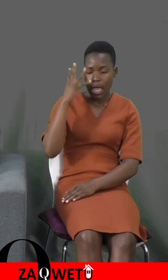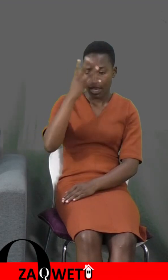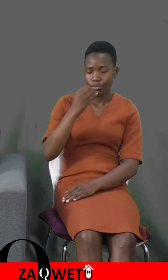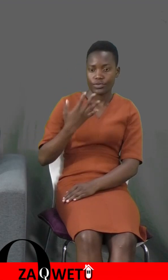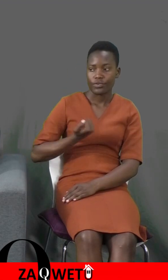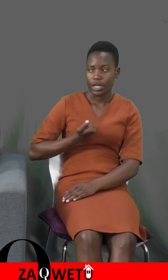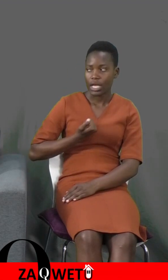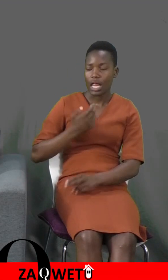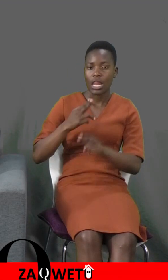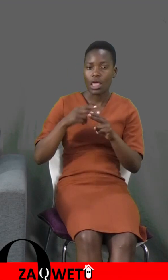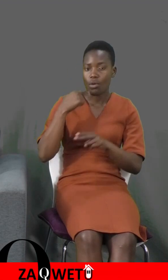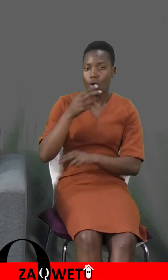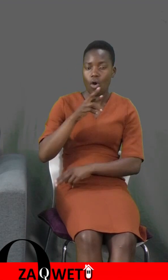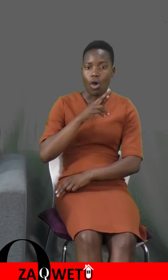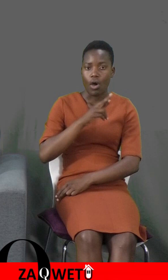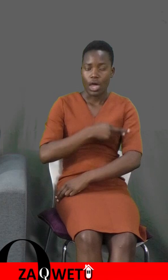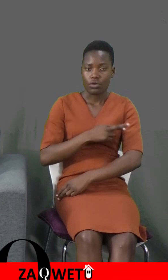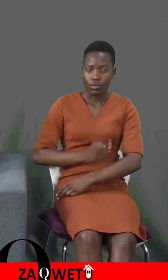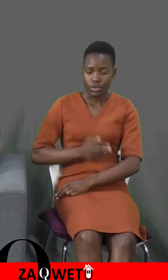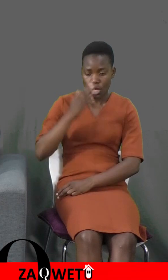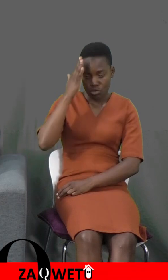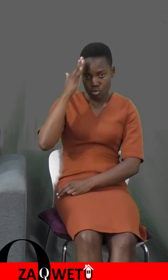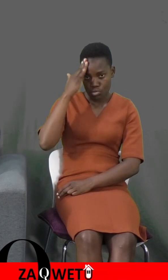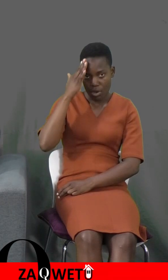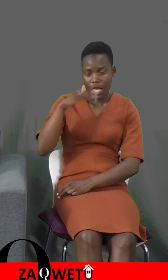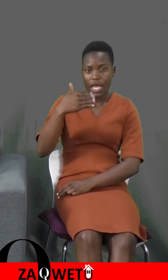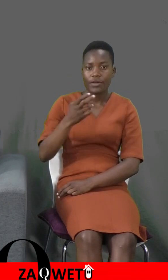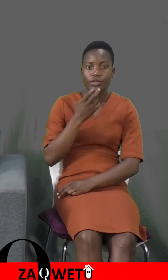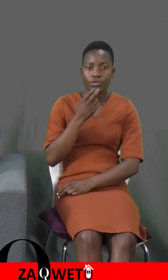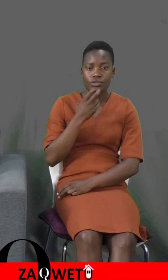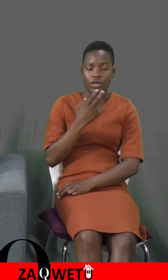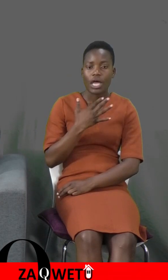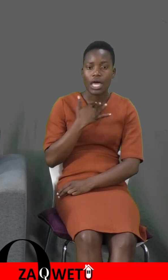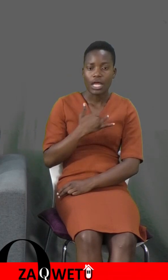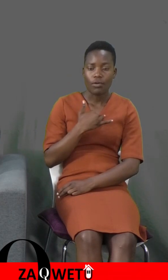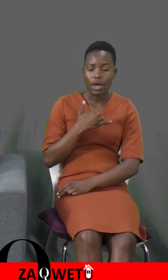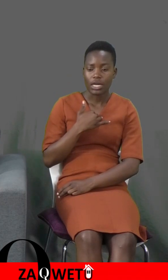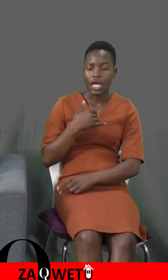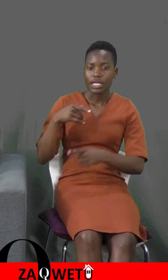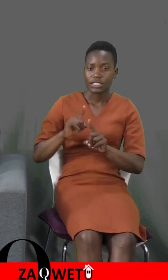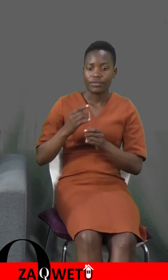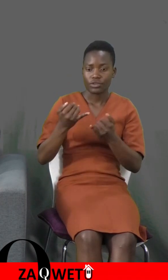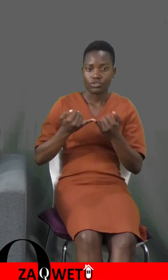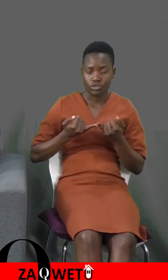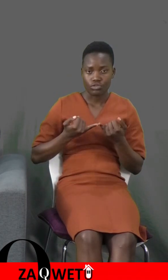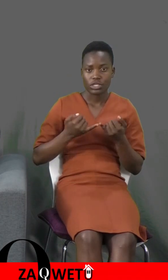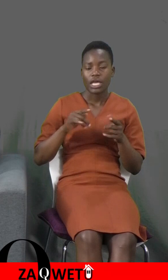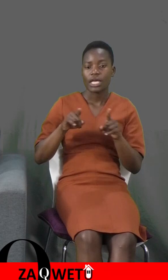on studio. You know how we do it each and every Tuesdays, and I want her to introduce herself. Atuambie anaitwa